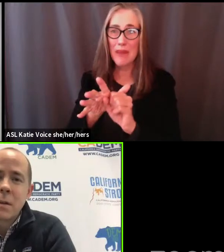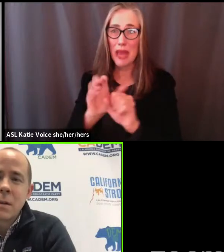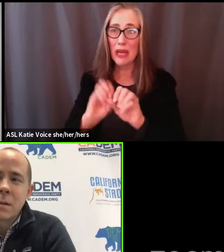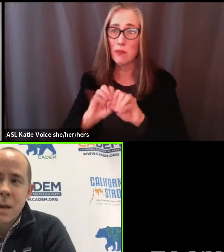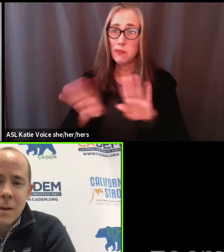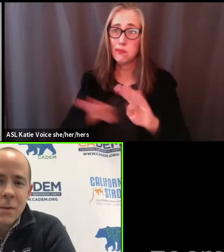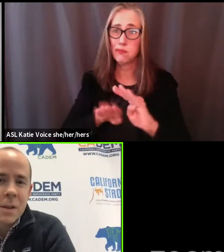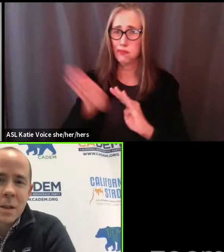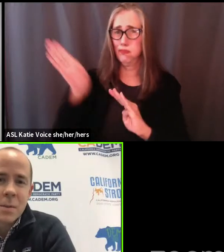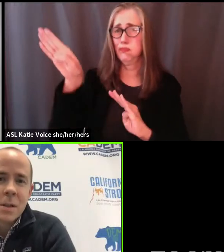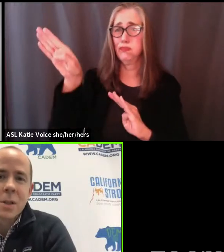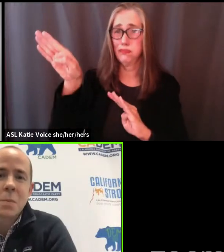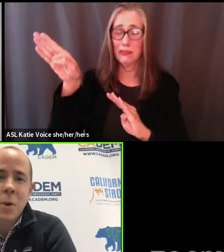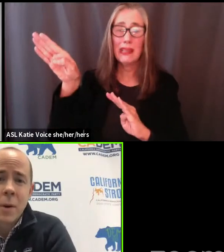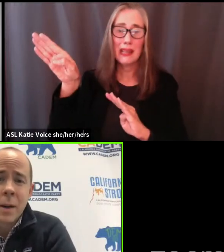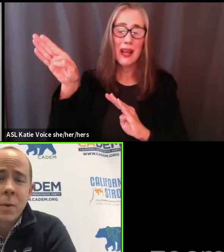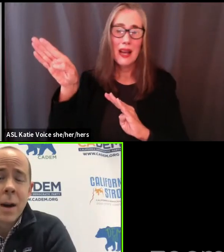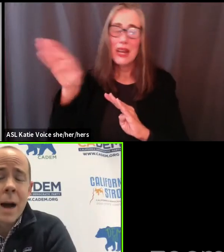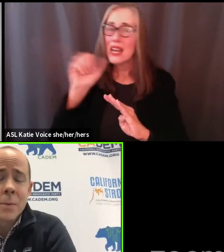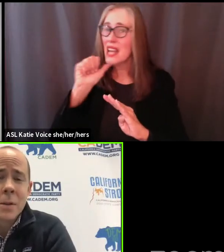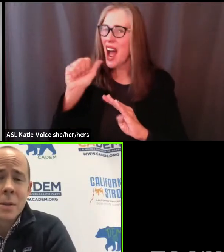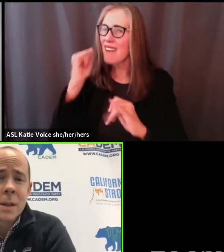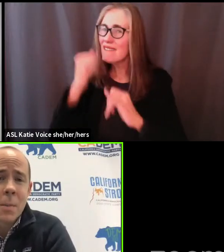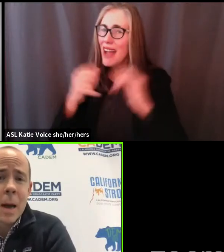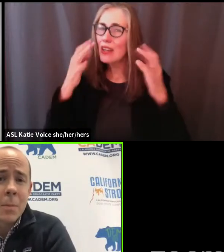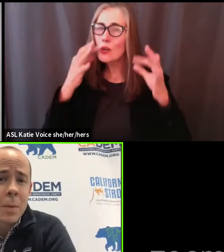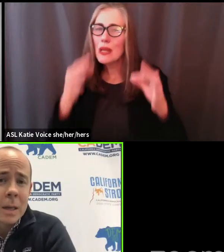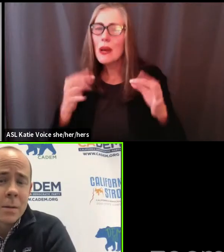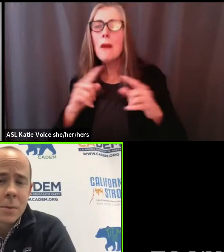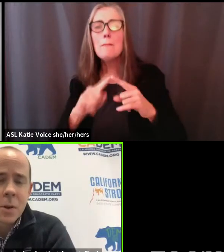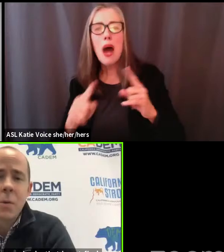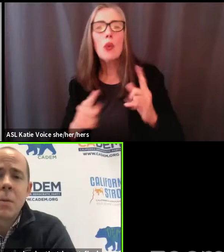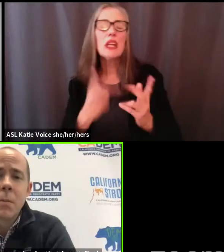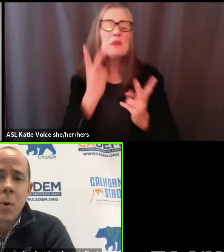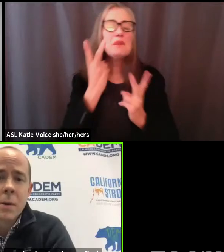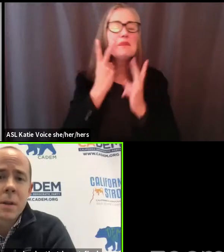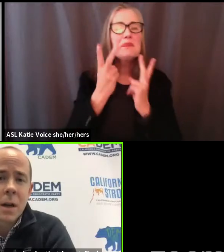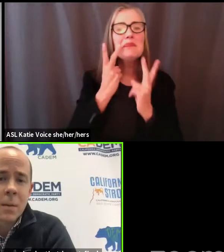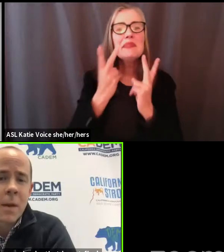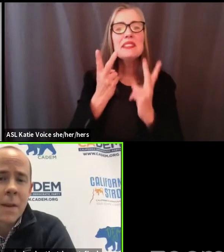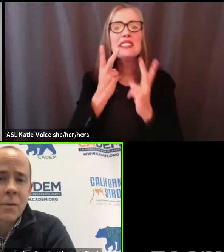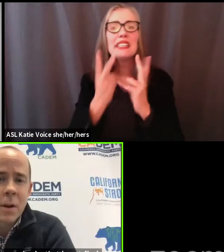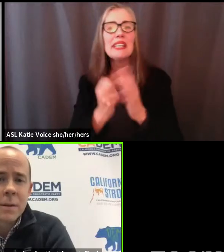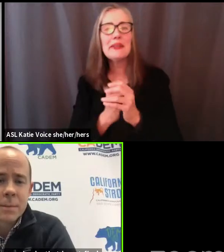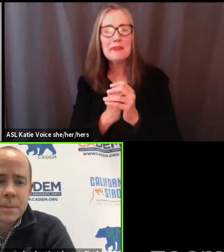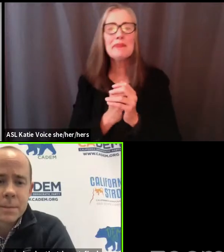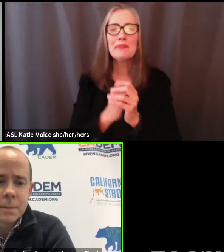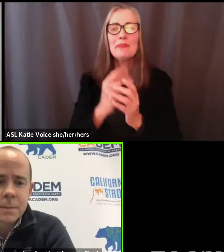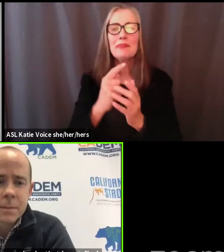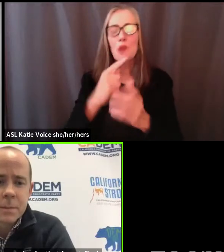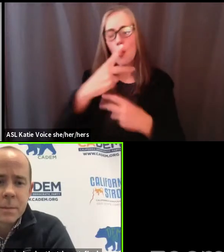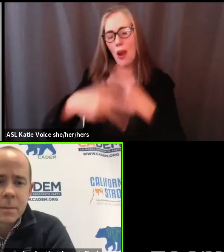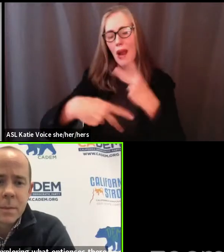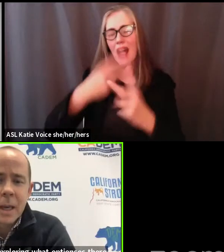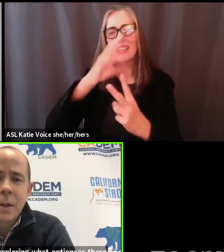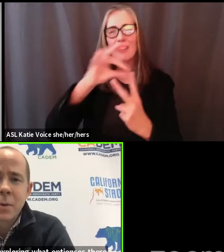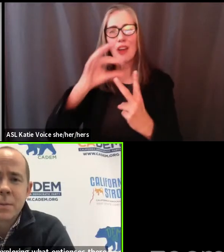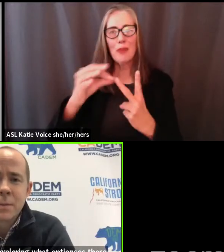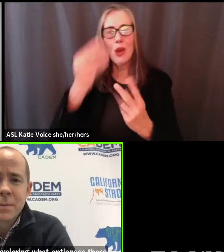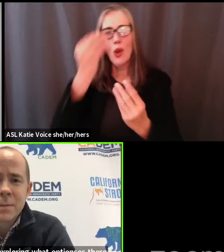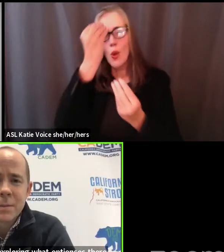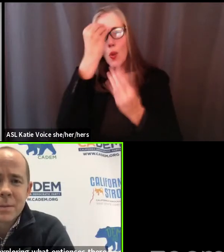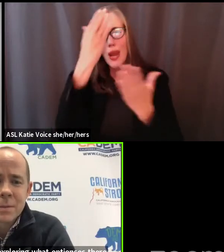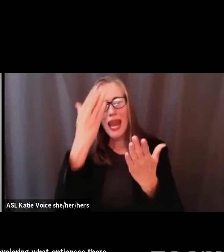simply, the staff and the team is exploring what options there might be. So more to come on that front. Thank